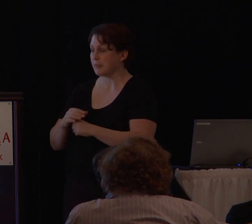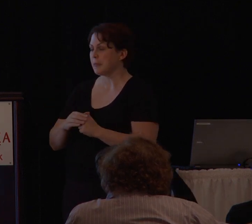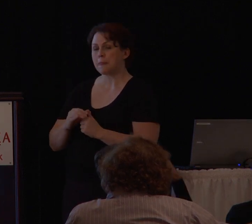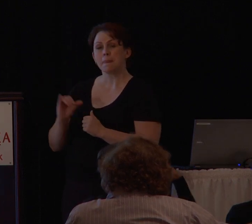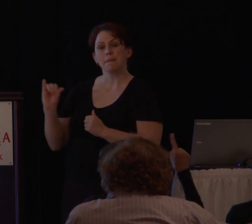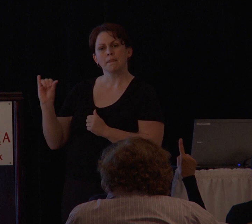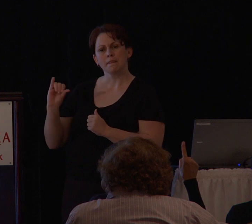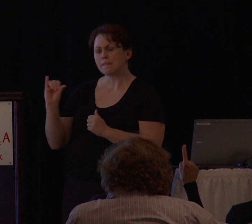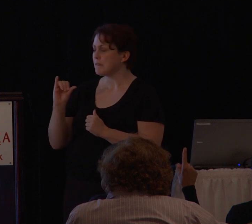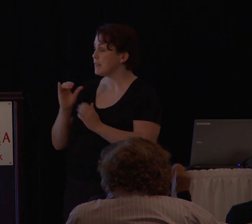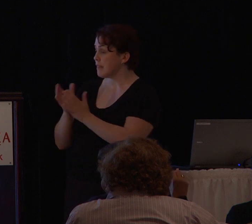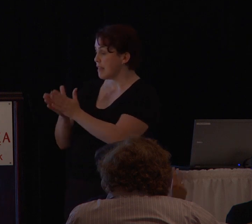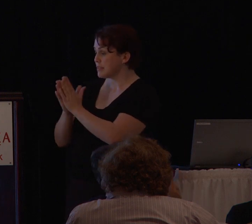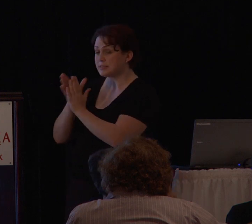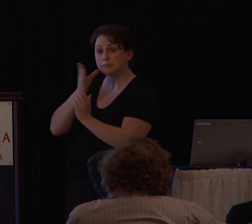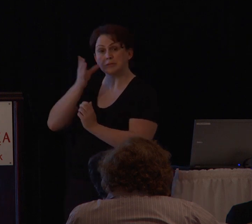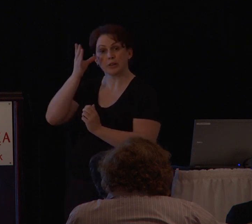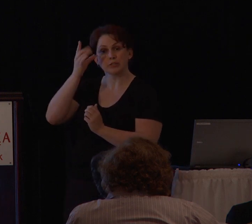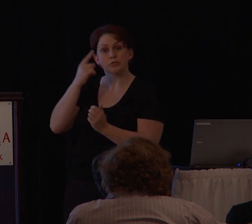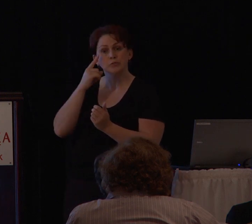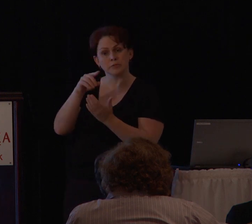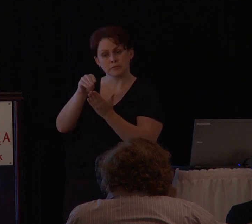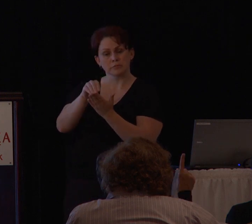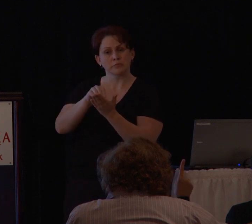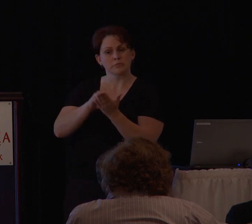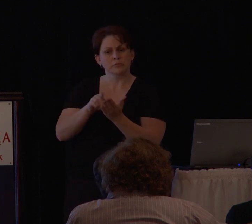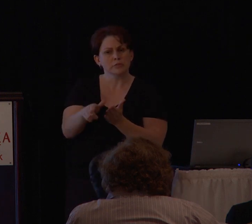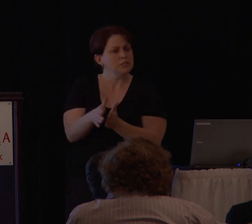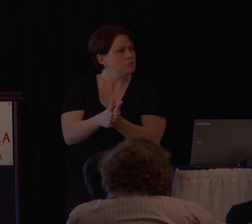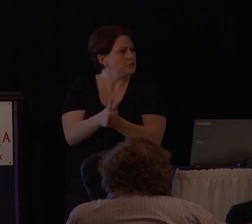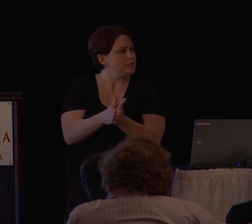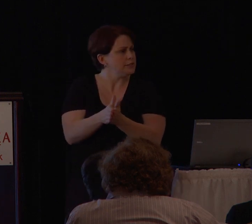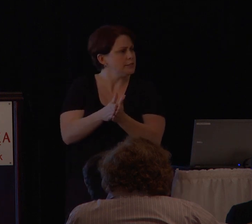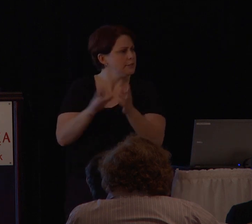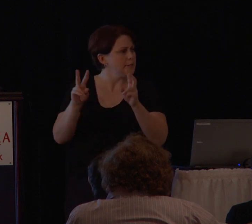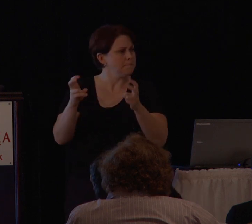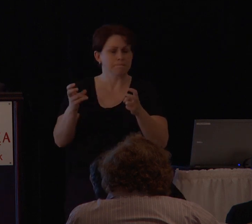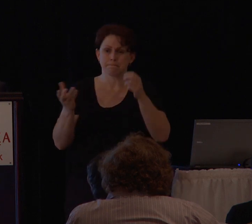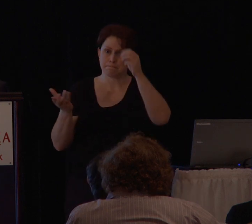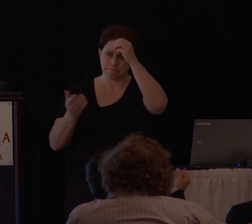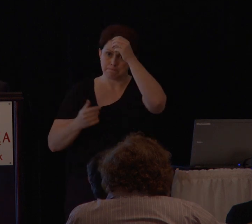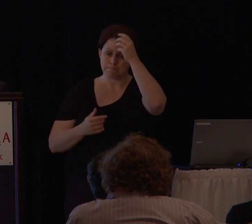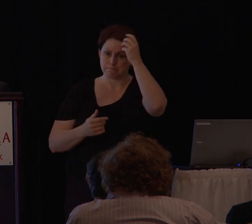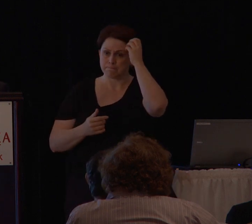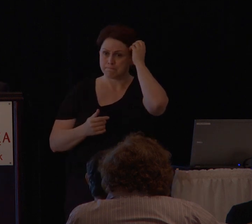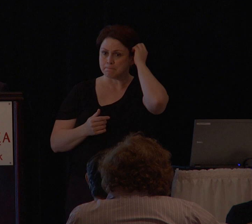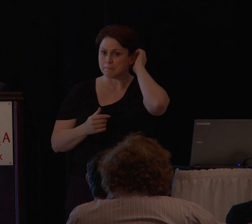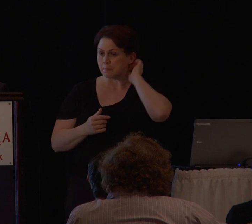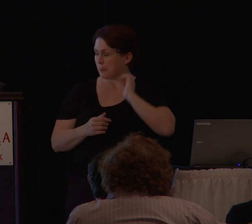parents to come up with a list of their interest inventories, again, getting back to their special interests.